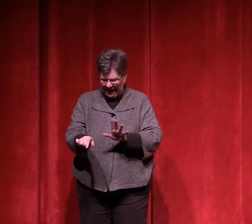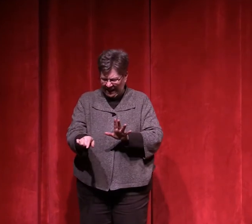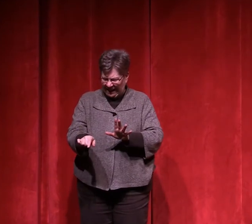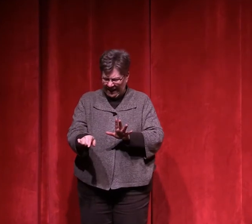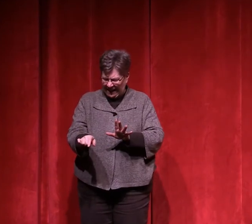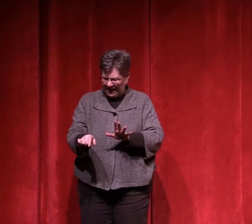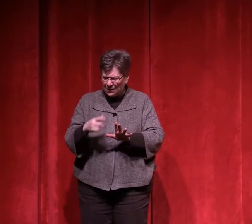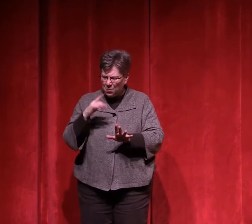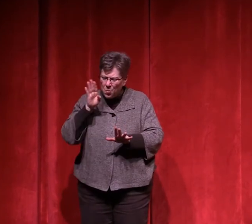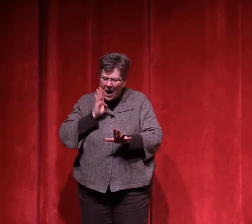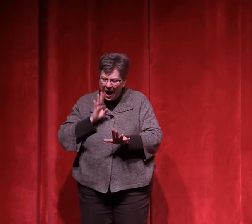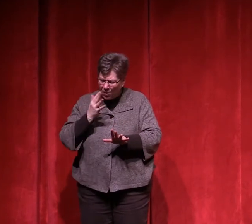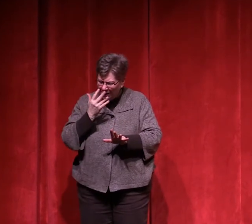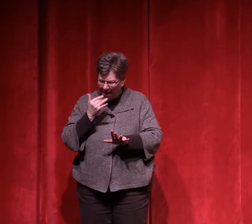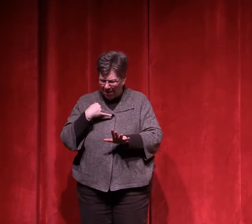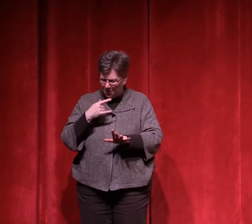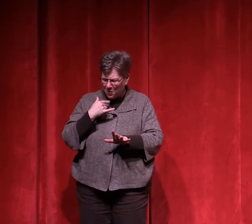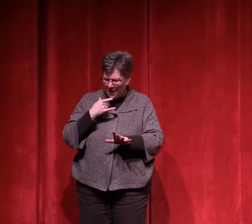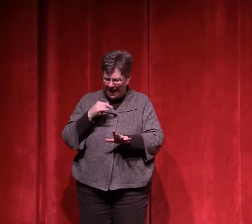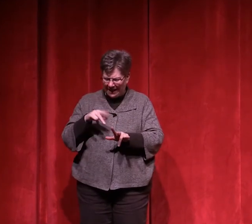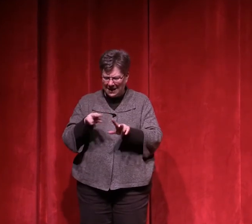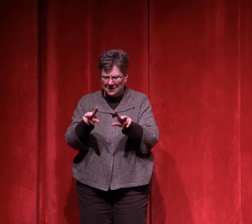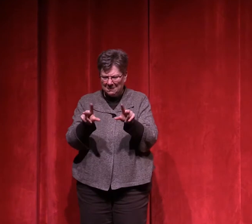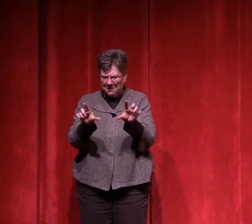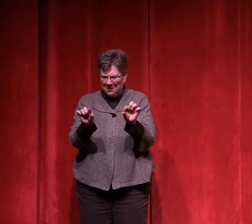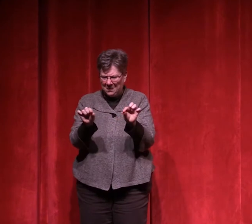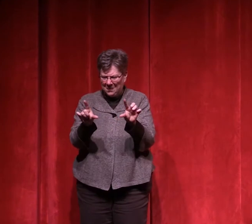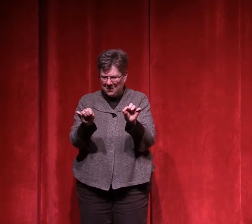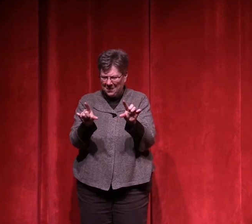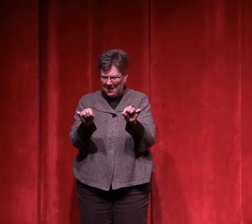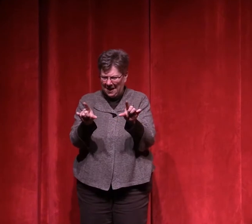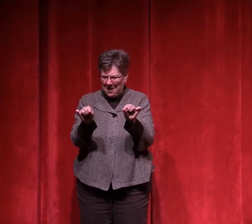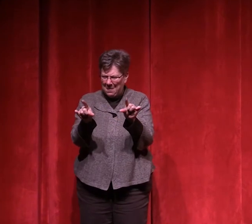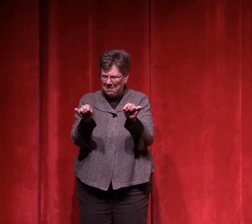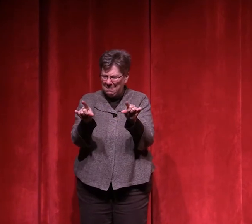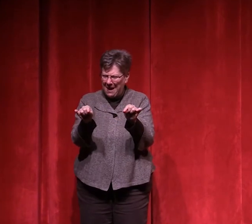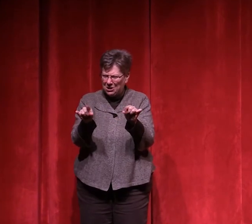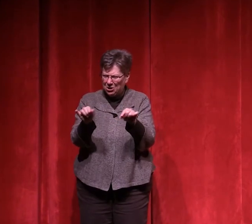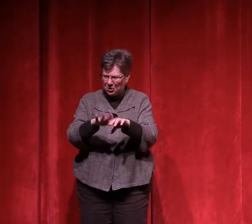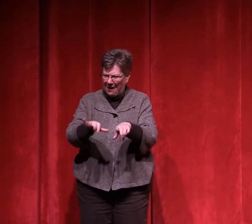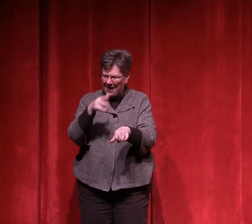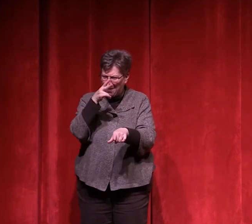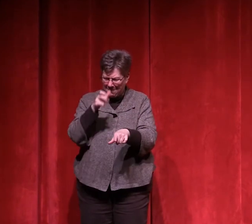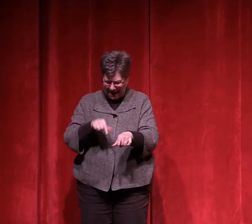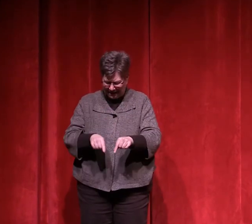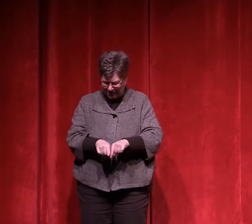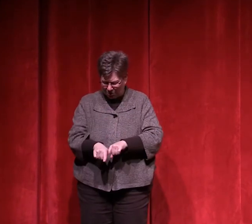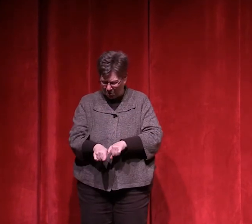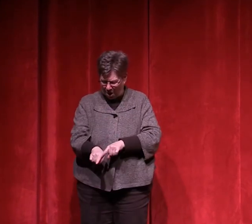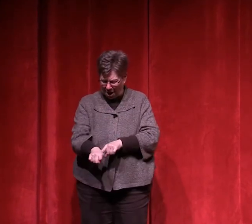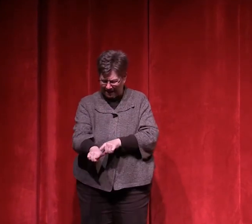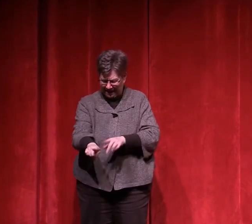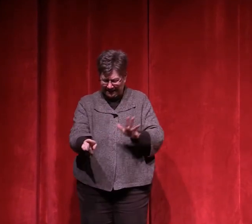it's like brown and reddish, and it's got these fucking pinchers on its head.